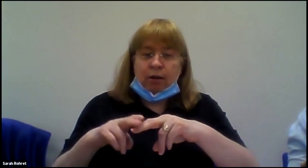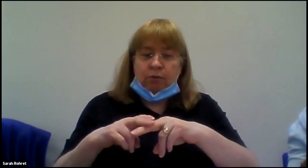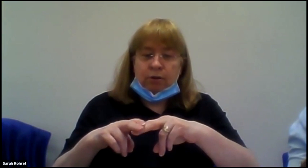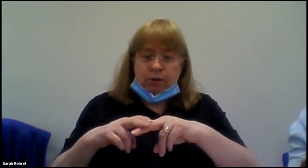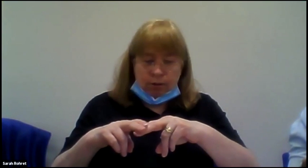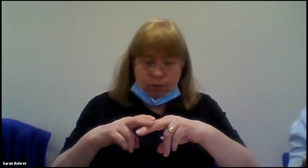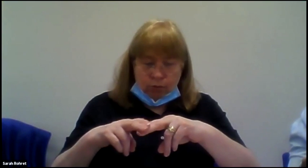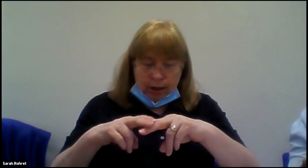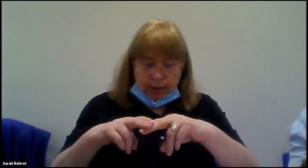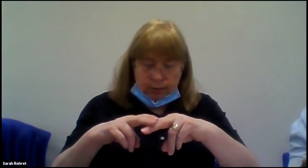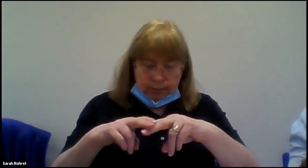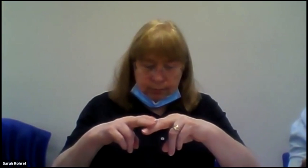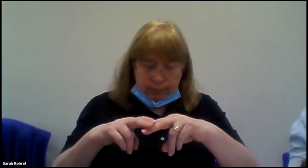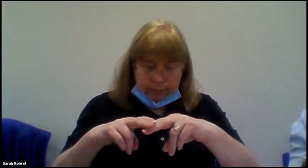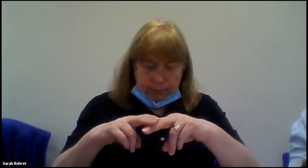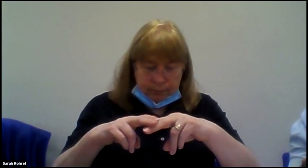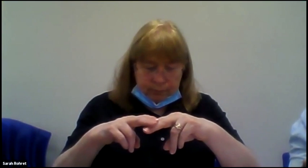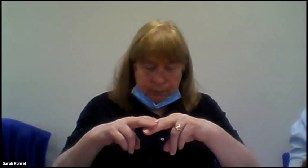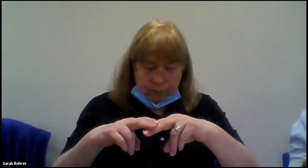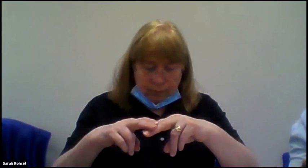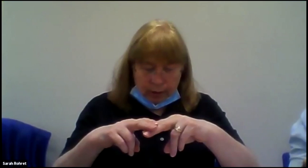knuckles. Train.